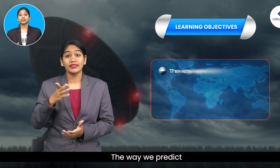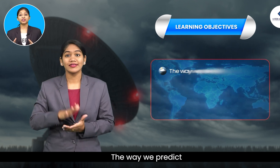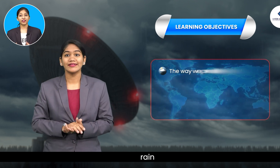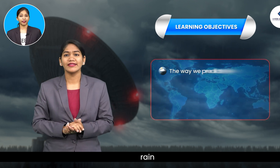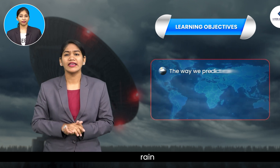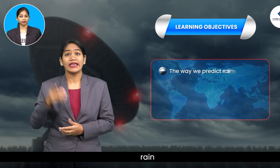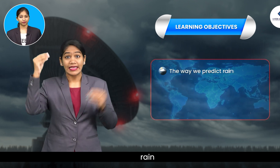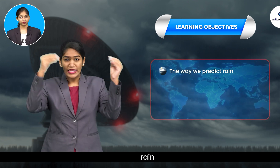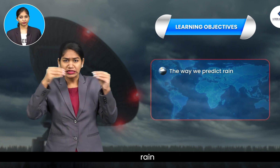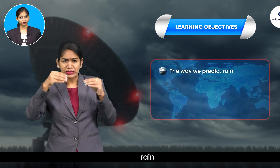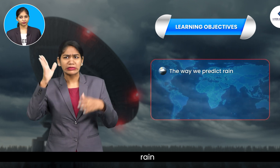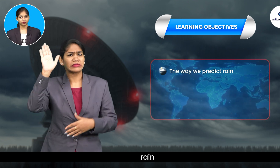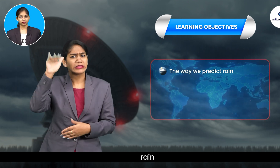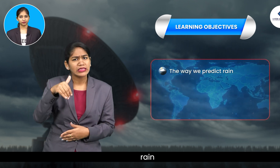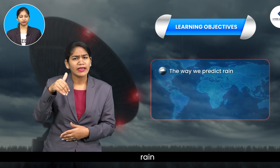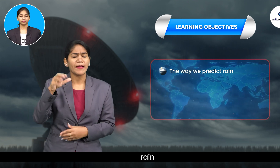we predict rain.